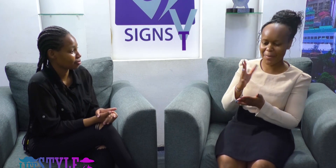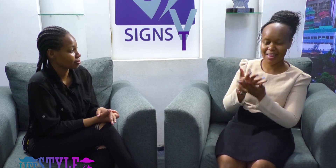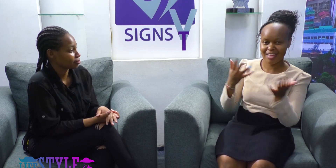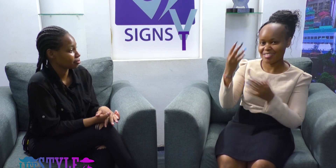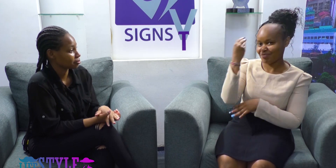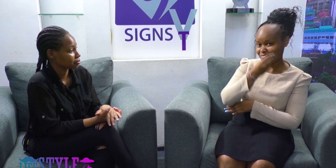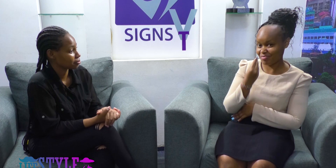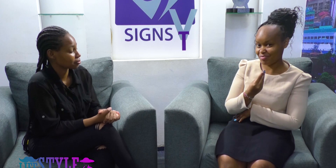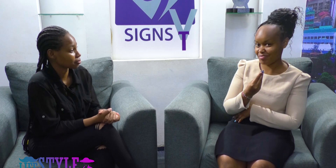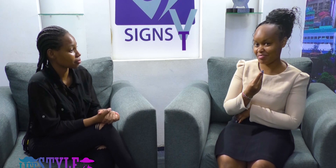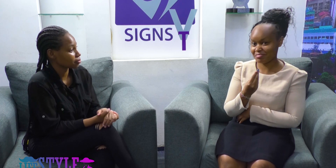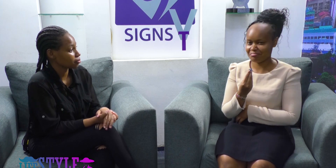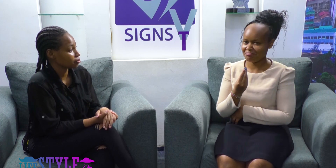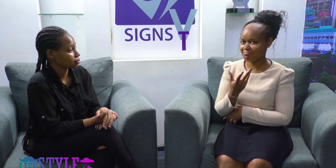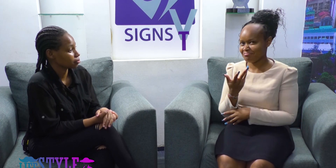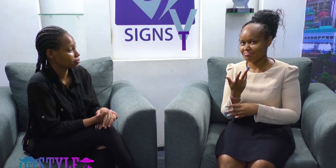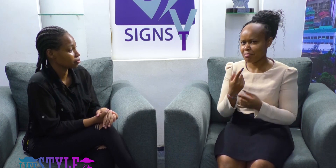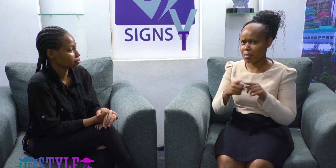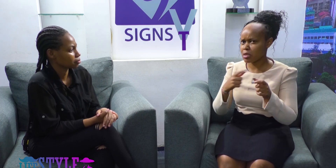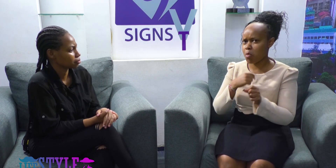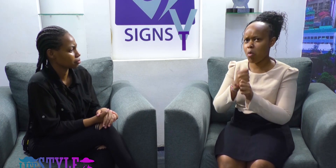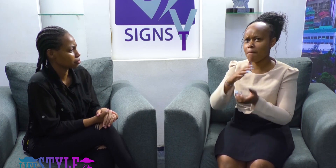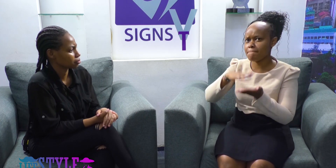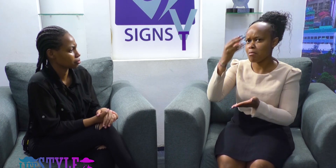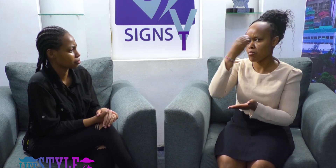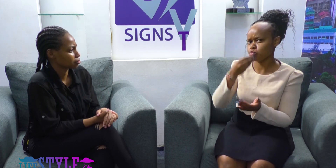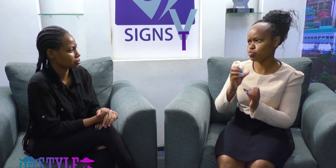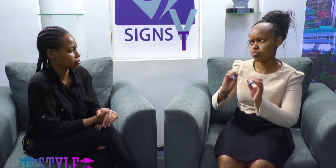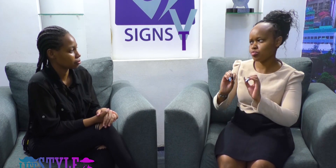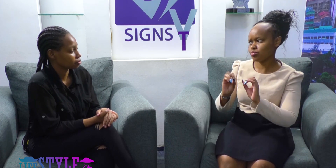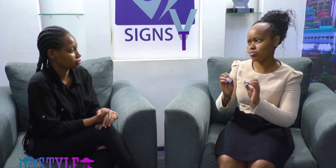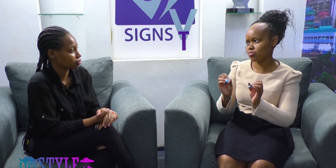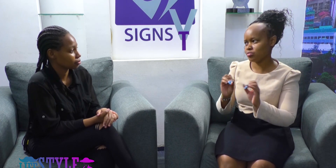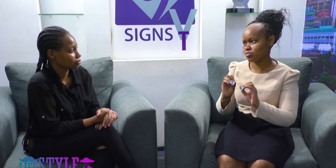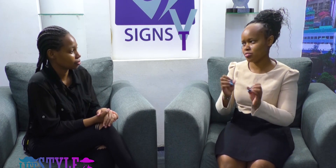You really have to be loaded to get these makeup items.